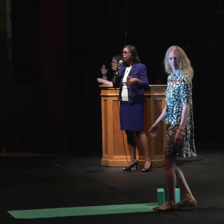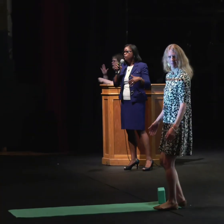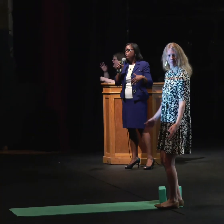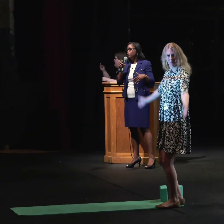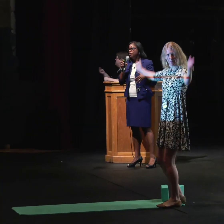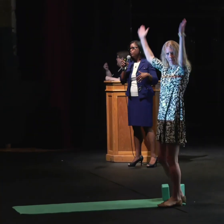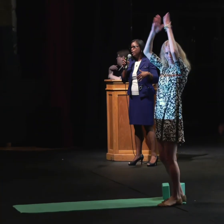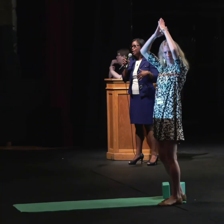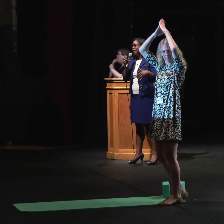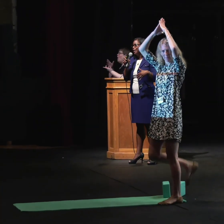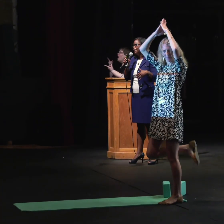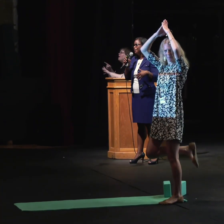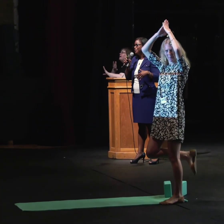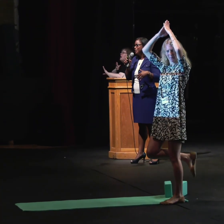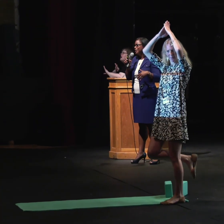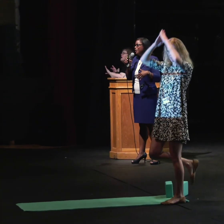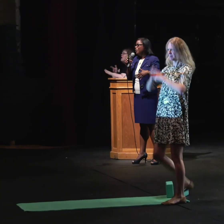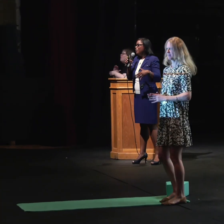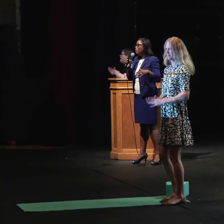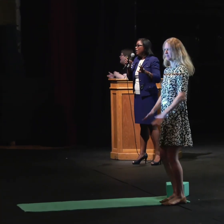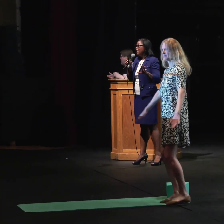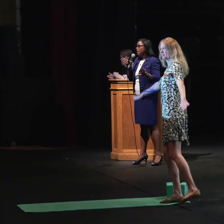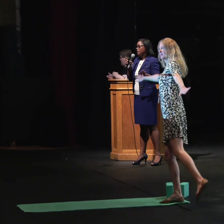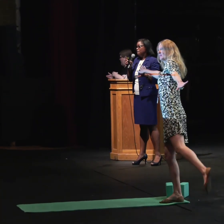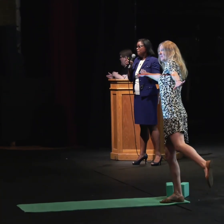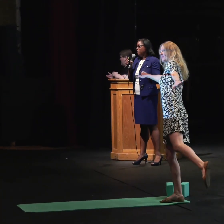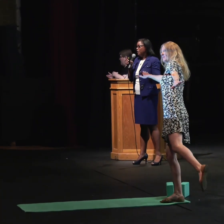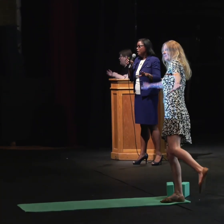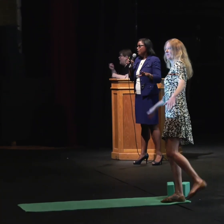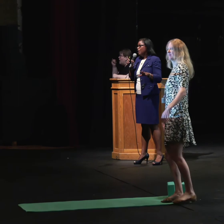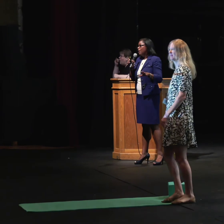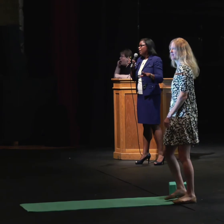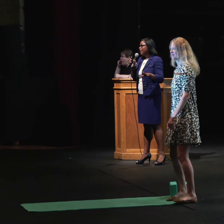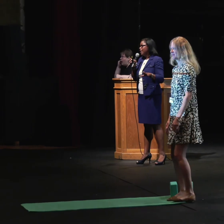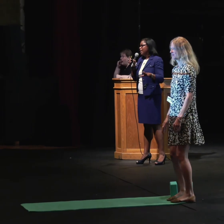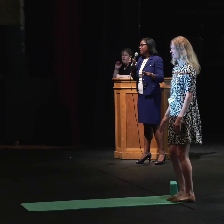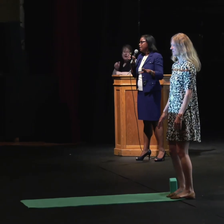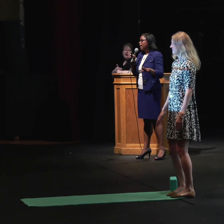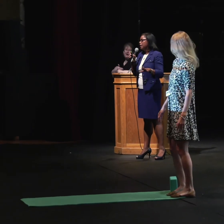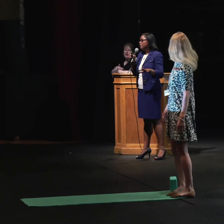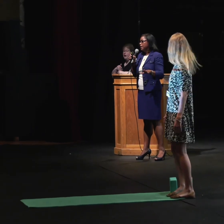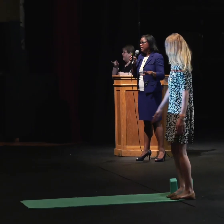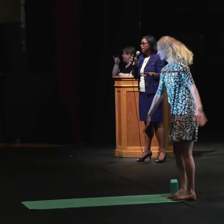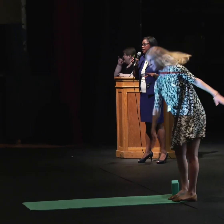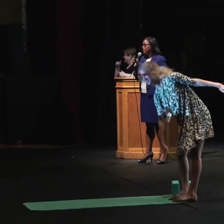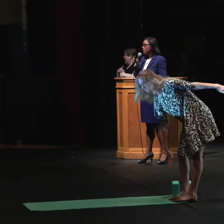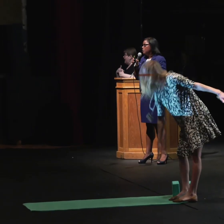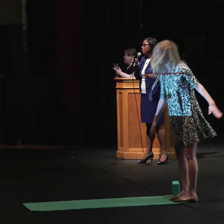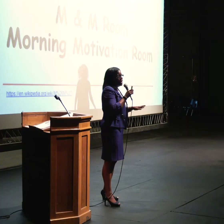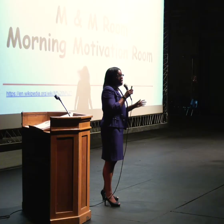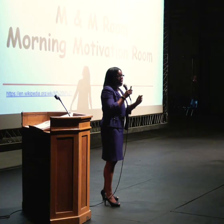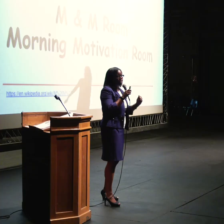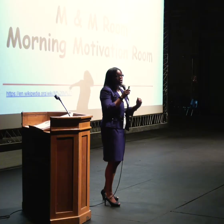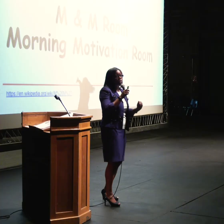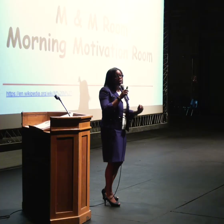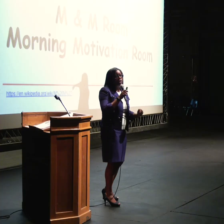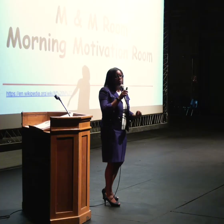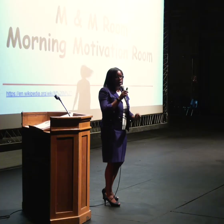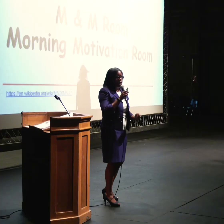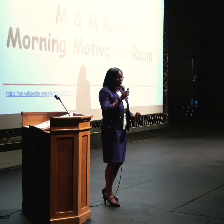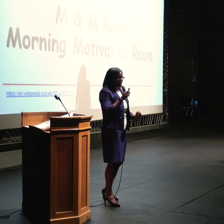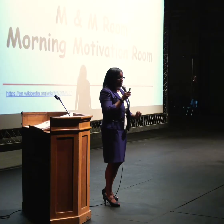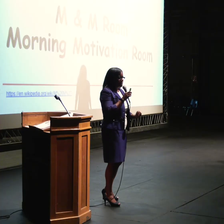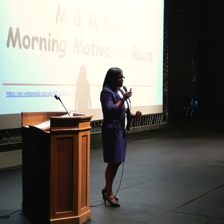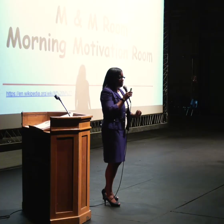when we don't know what the weekend held? What if our kids had a place where they could get